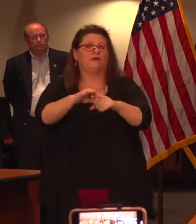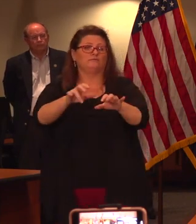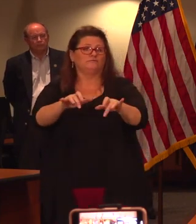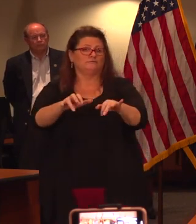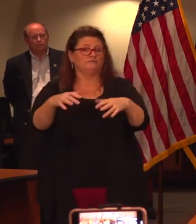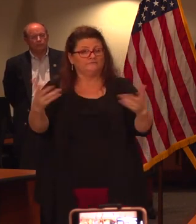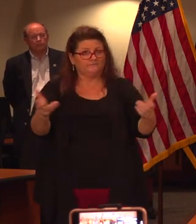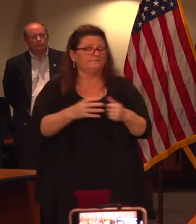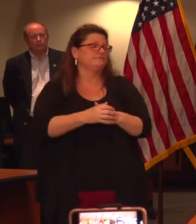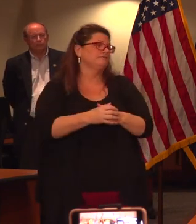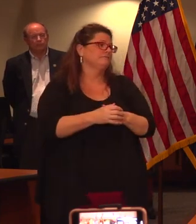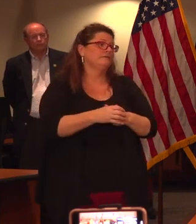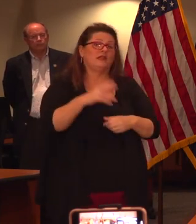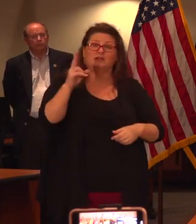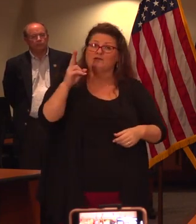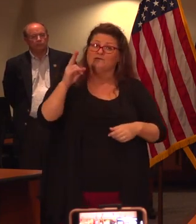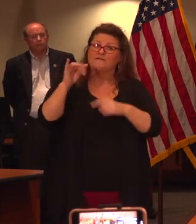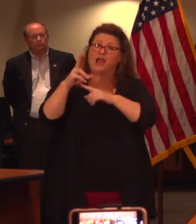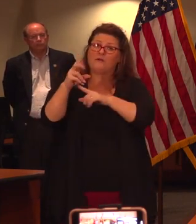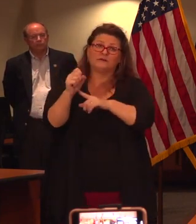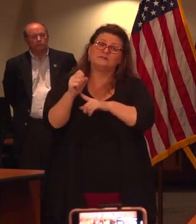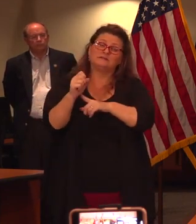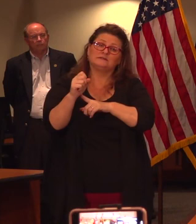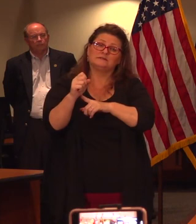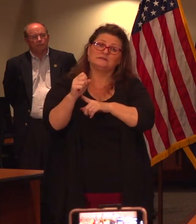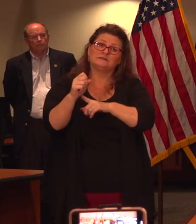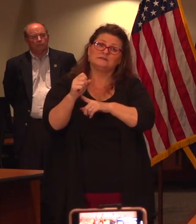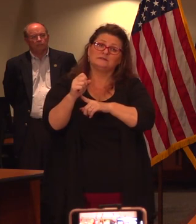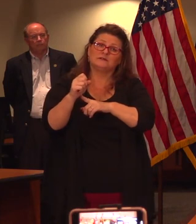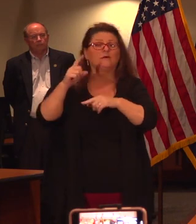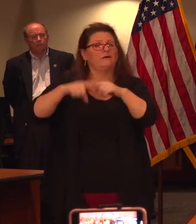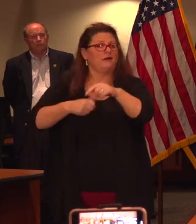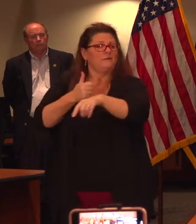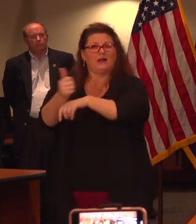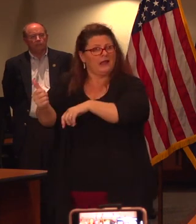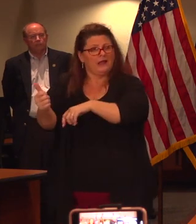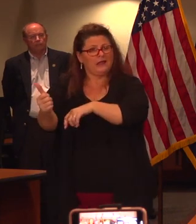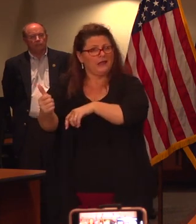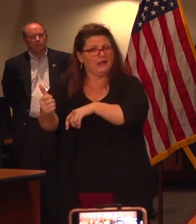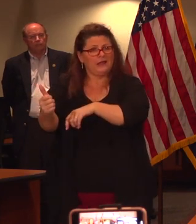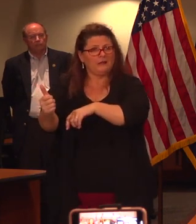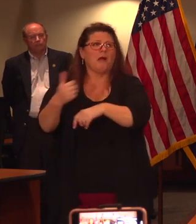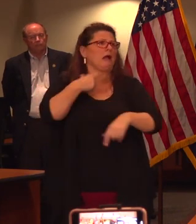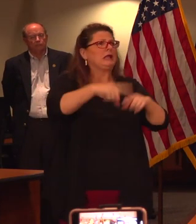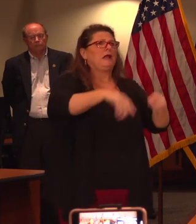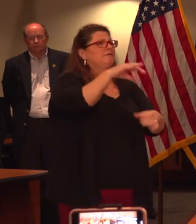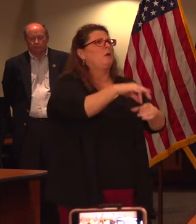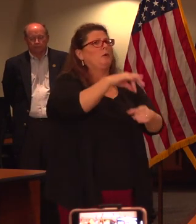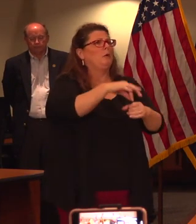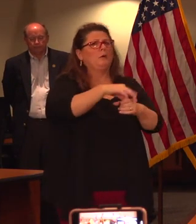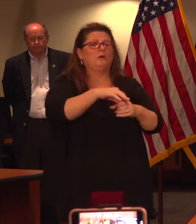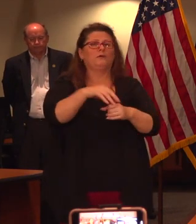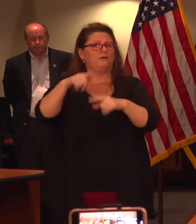week, the virus is not an actual legitimate reason to be able to vote absentee.